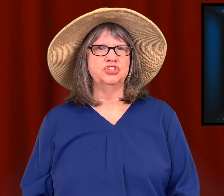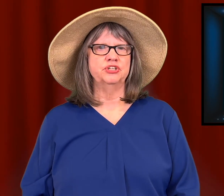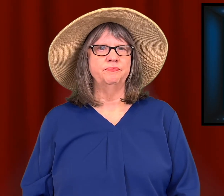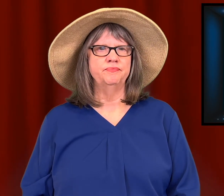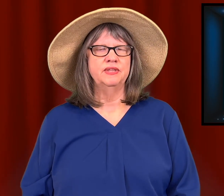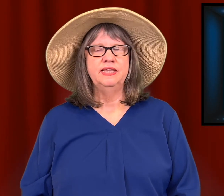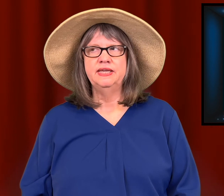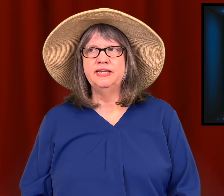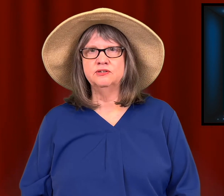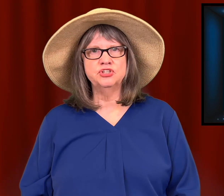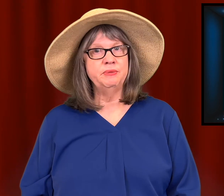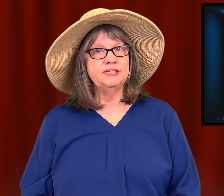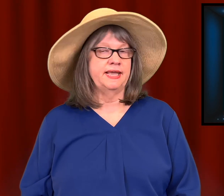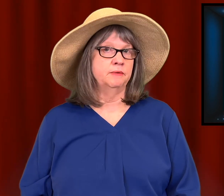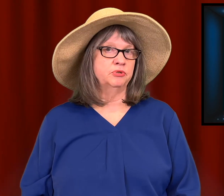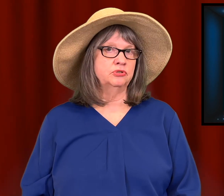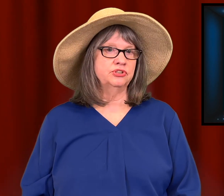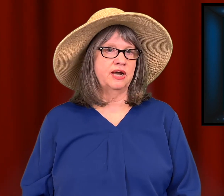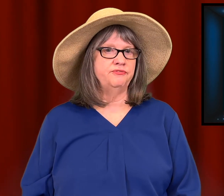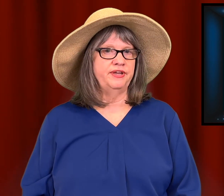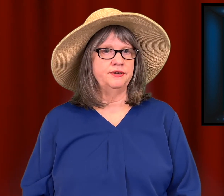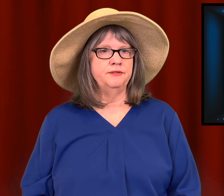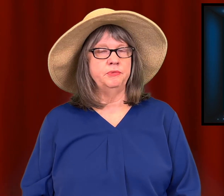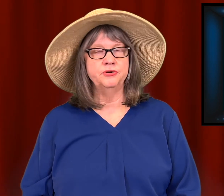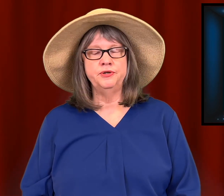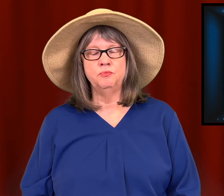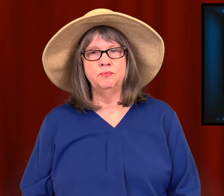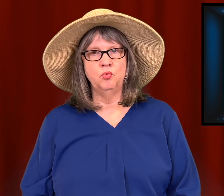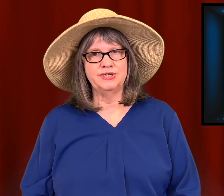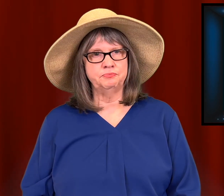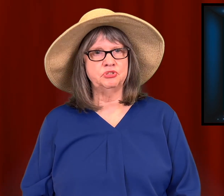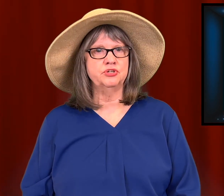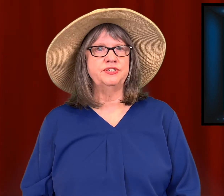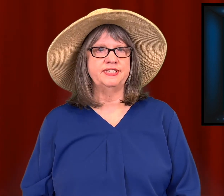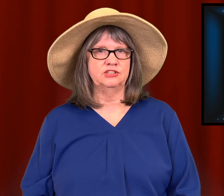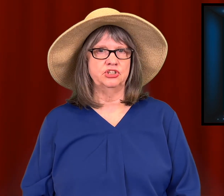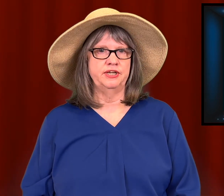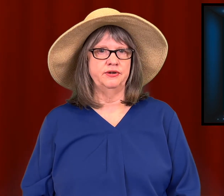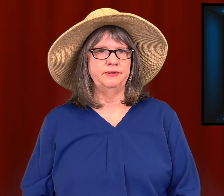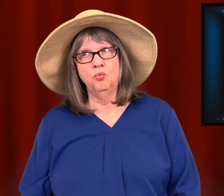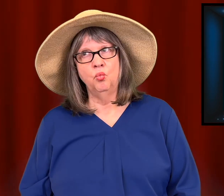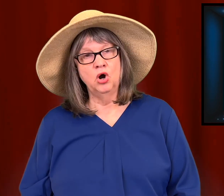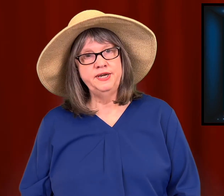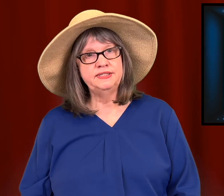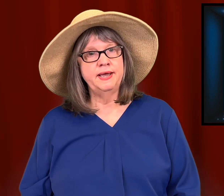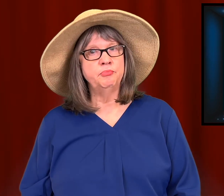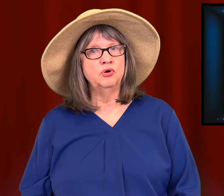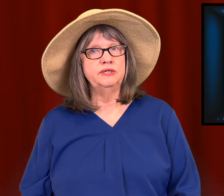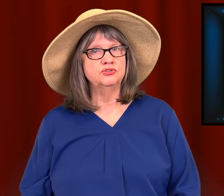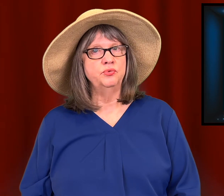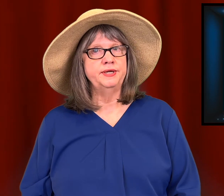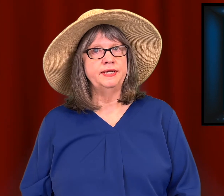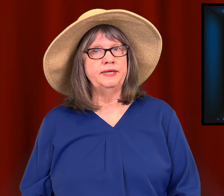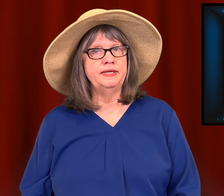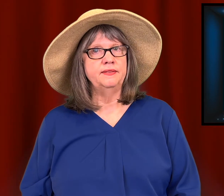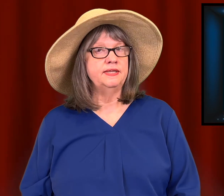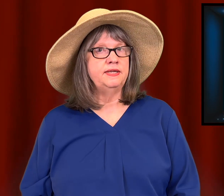fish? Here's some examples I found in the Merriam-Webster Dictionary. One example is when the idiom